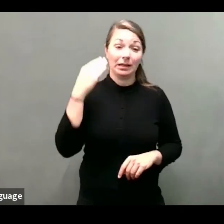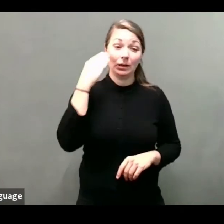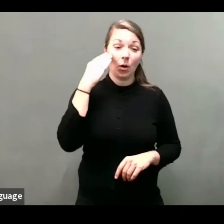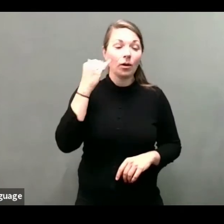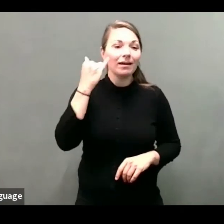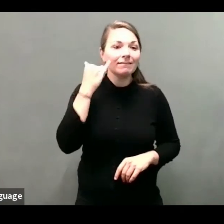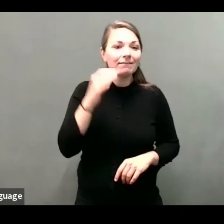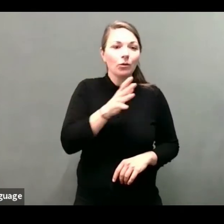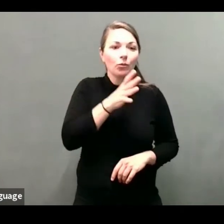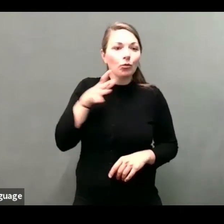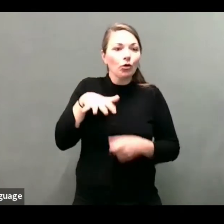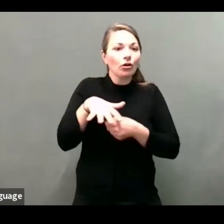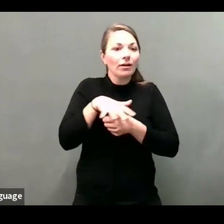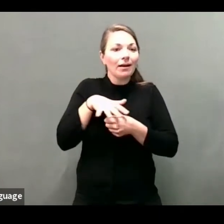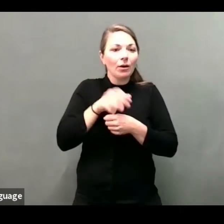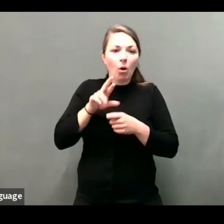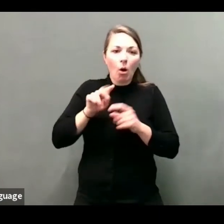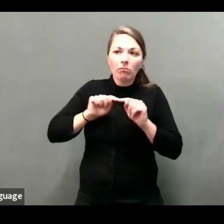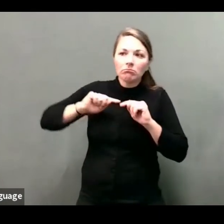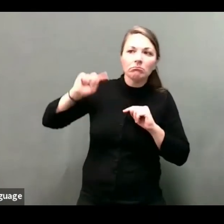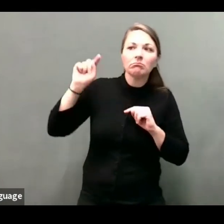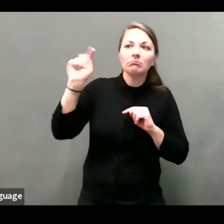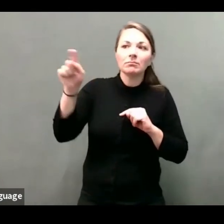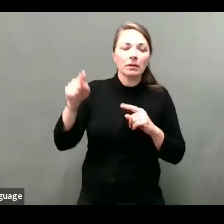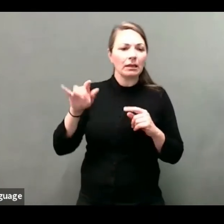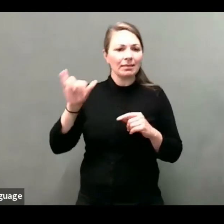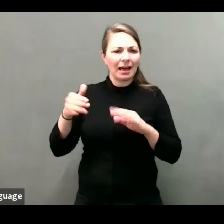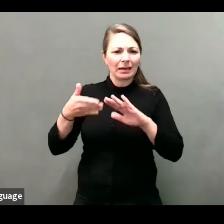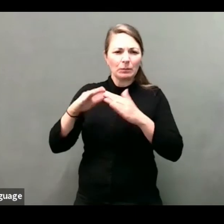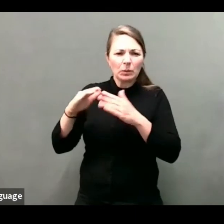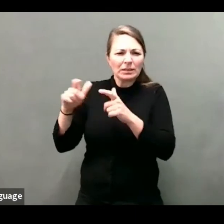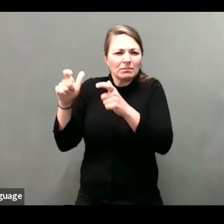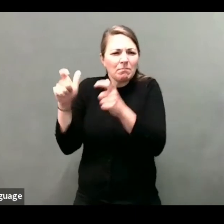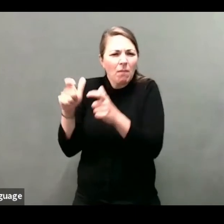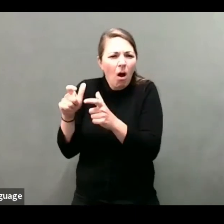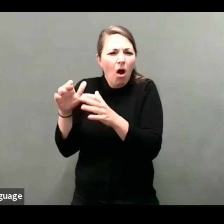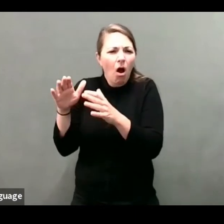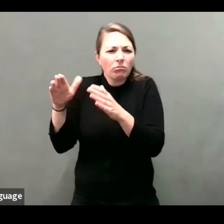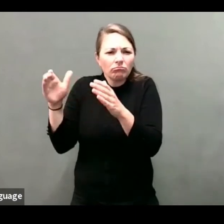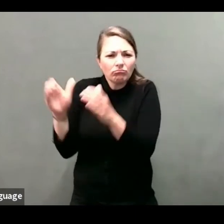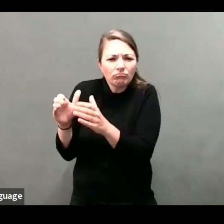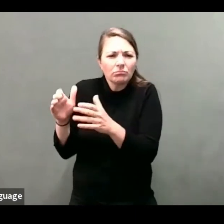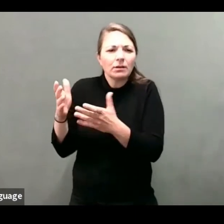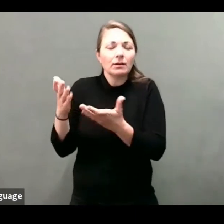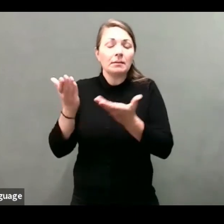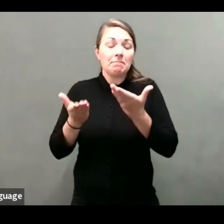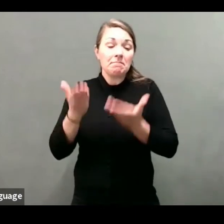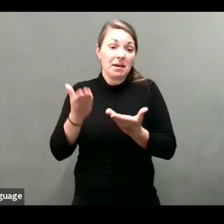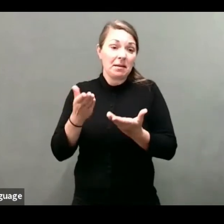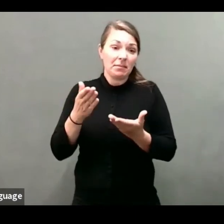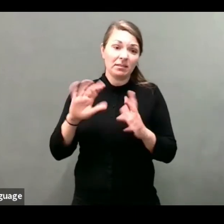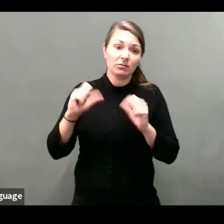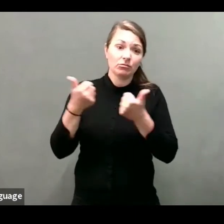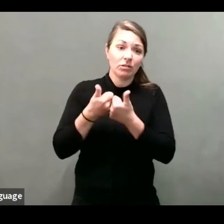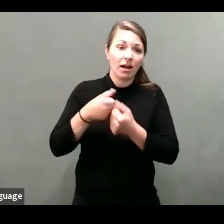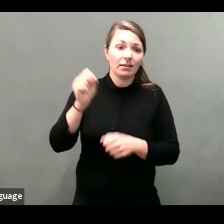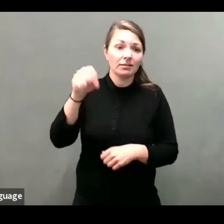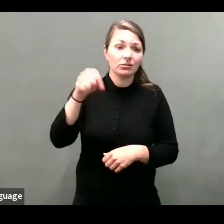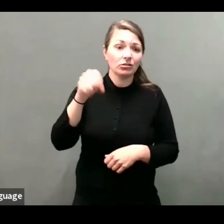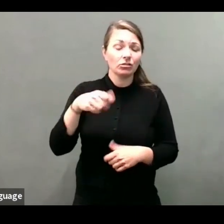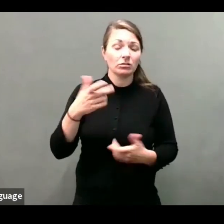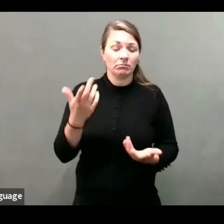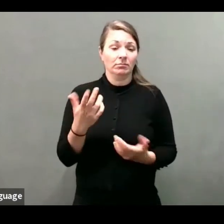you're in a rural community or just a community that's more isolated or smaller in general, that can be difficult